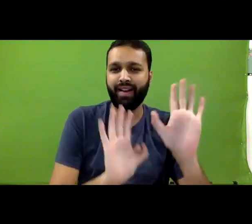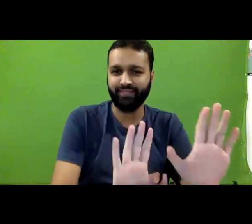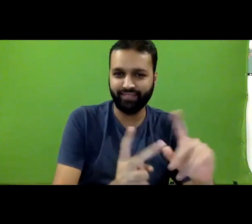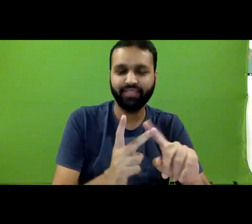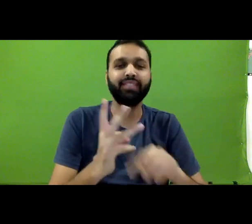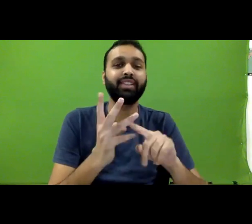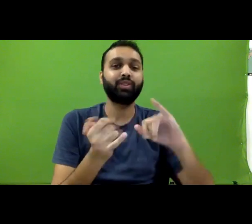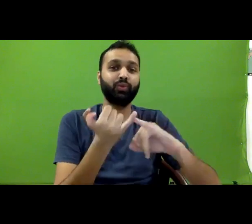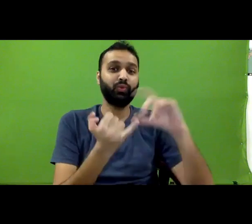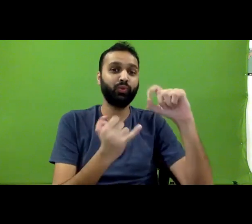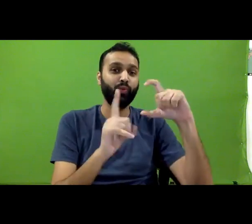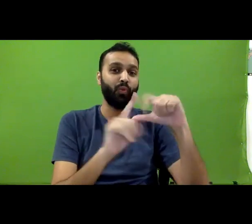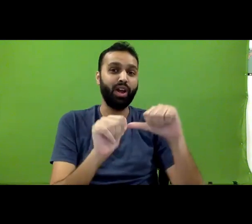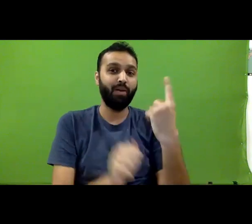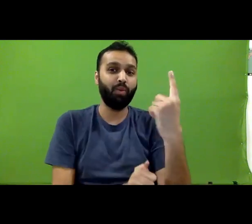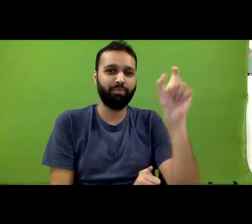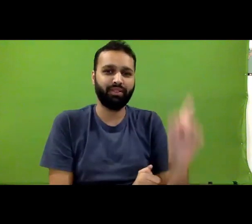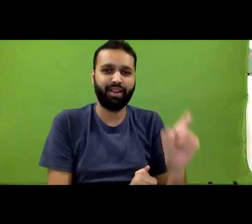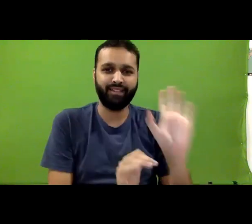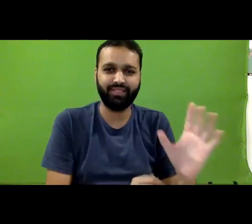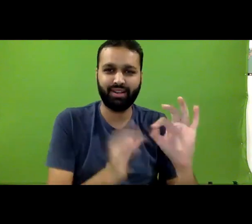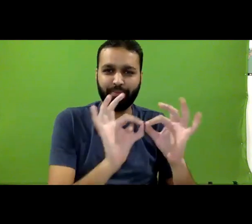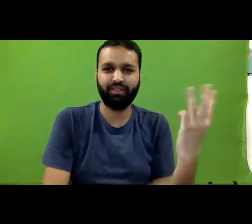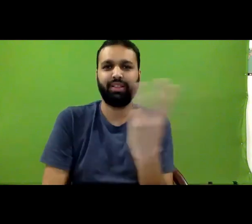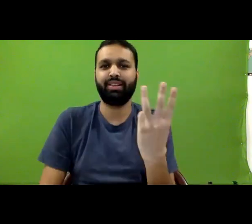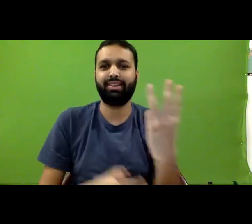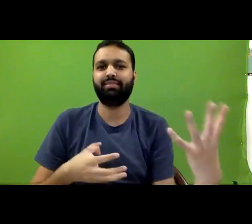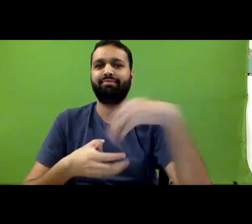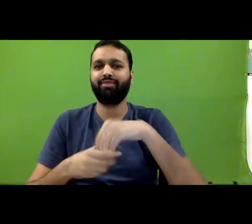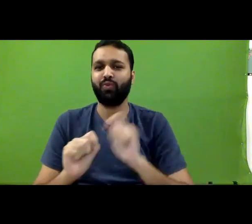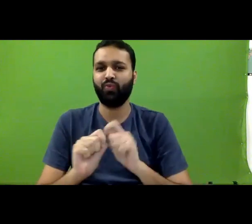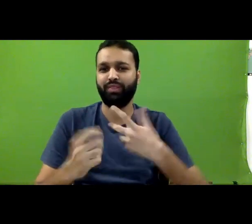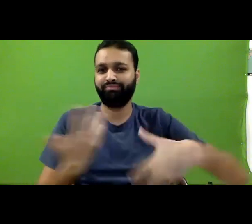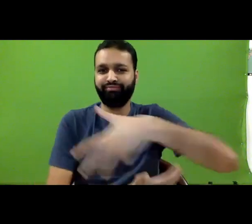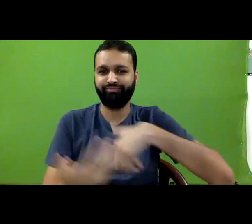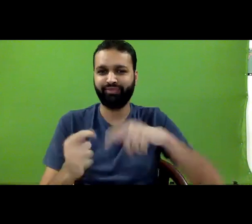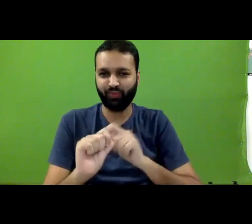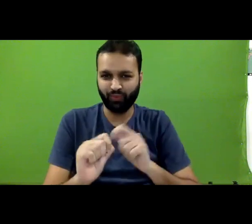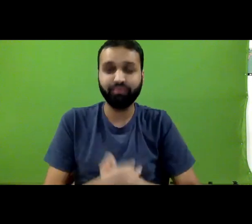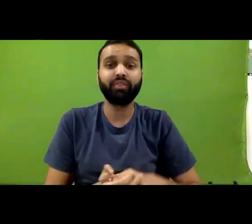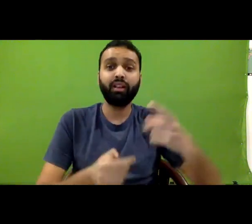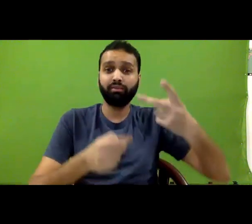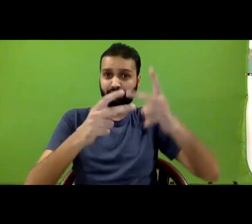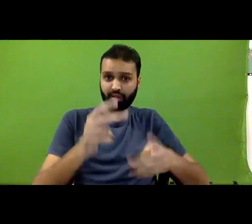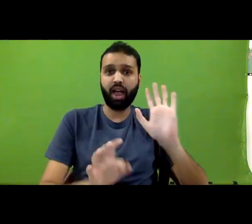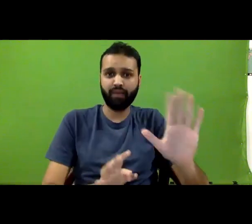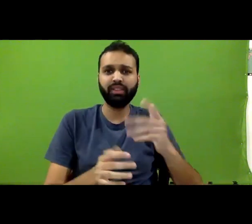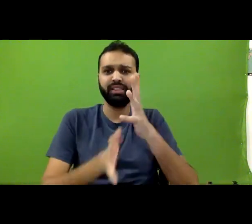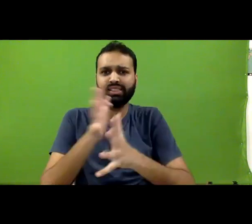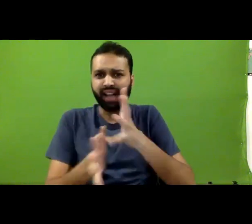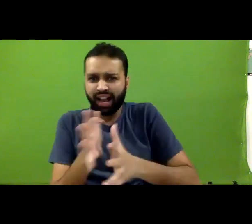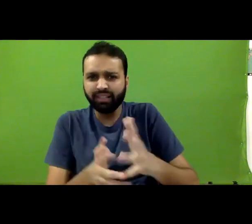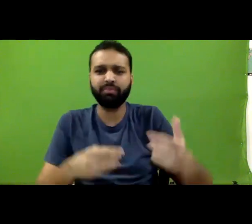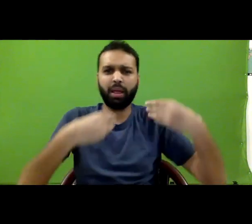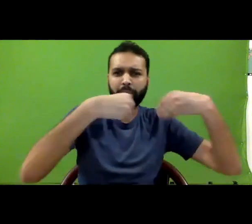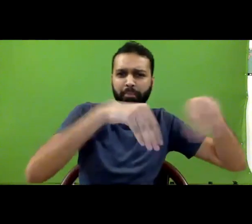codas, 2 codas are also there. And we have one soda as well, interpreter, and we are all working together. And